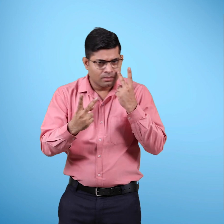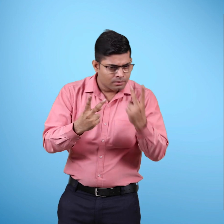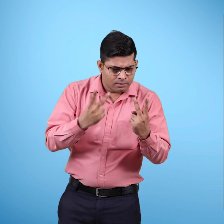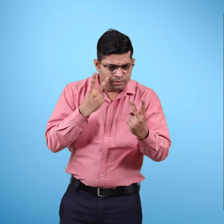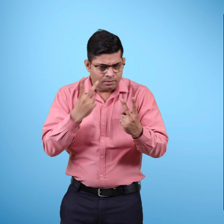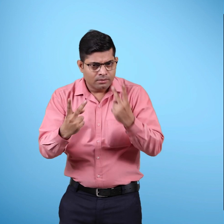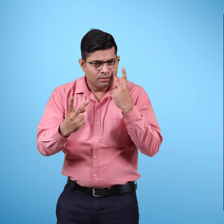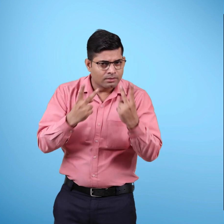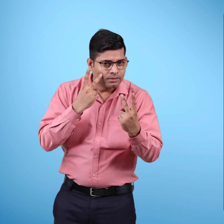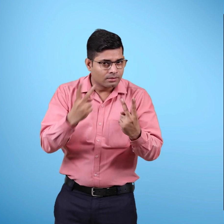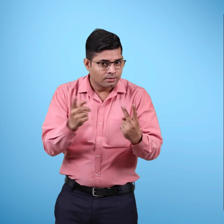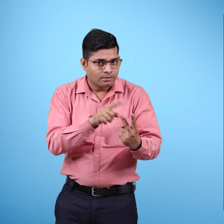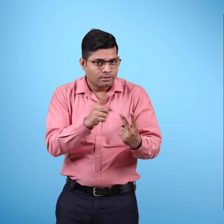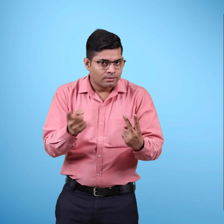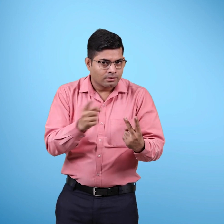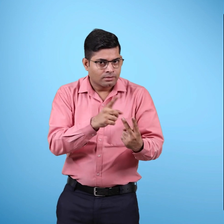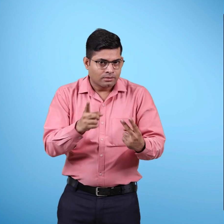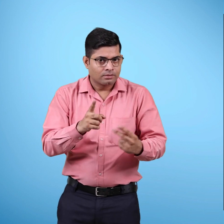Observe the plants after a week.